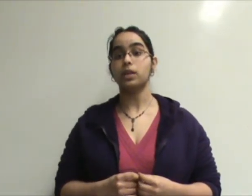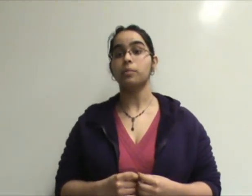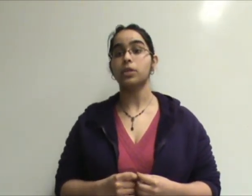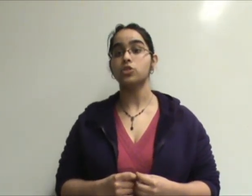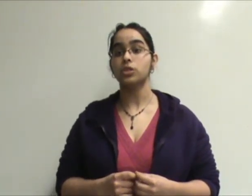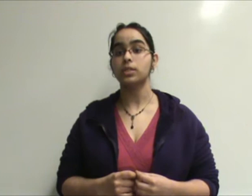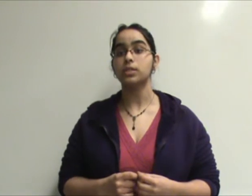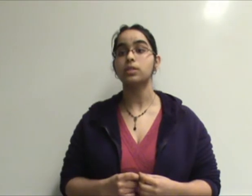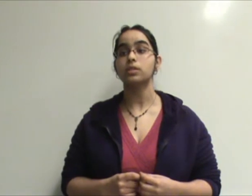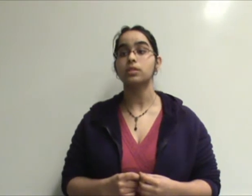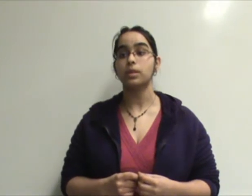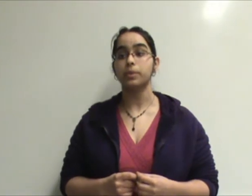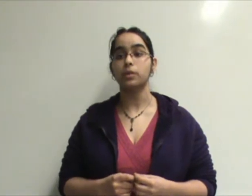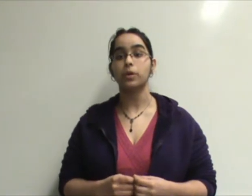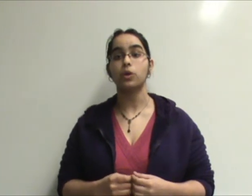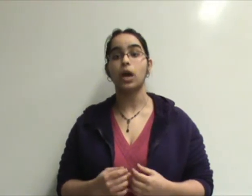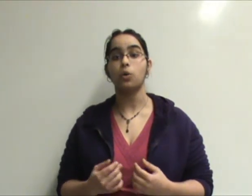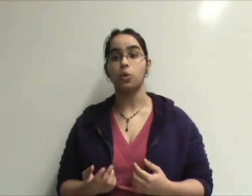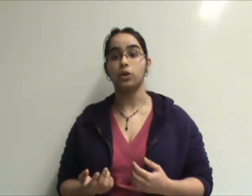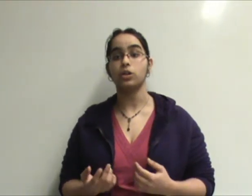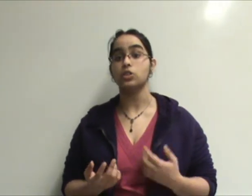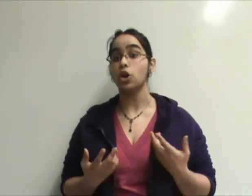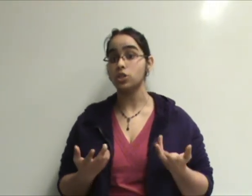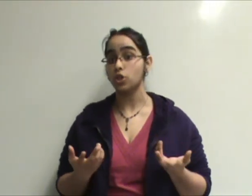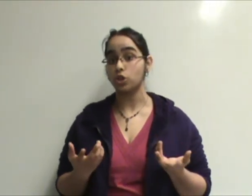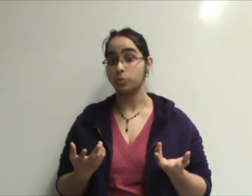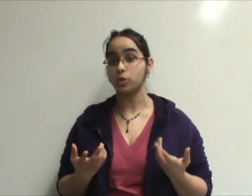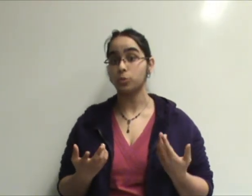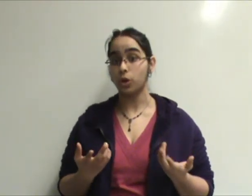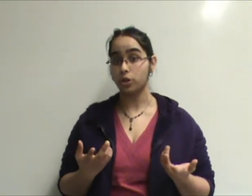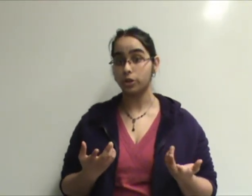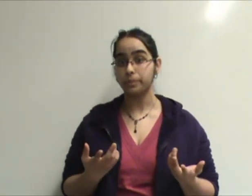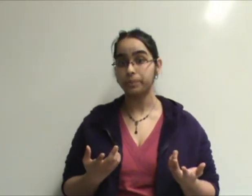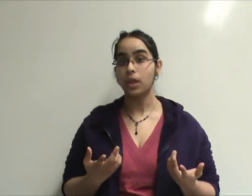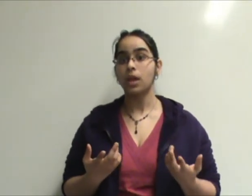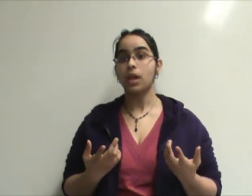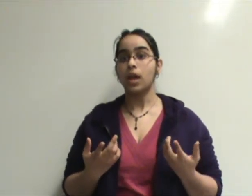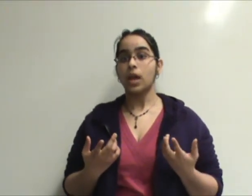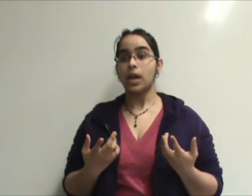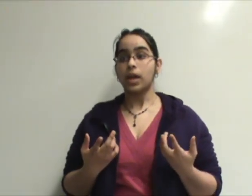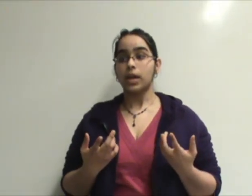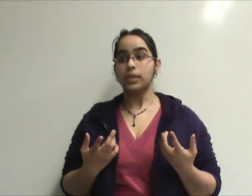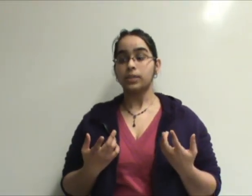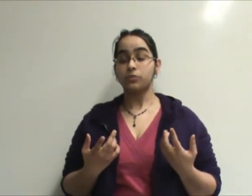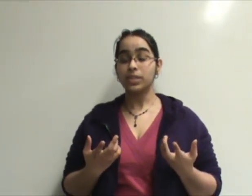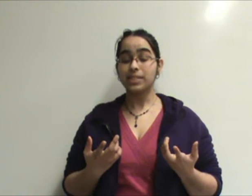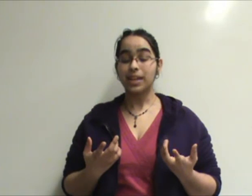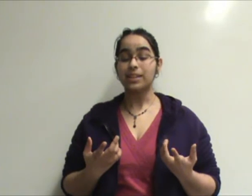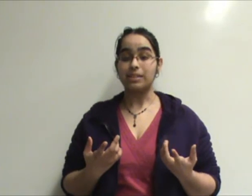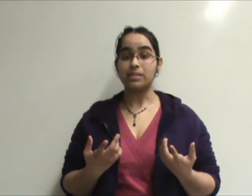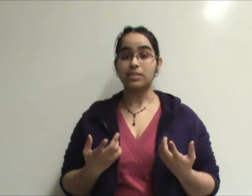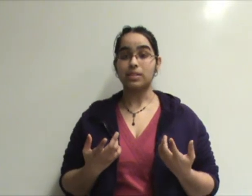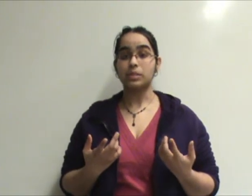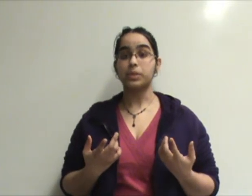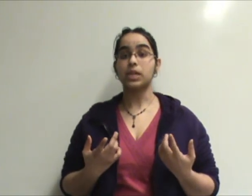I mentioned something about how oil is not soluble in water. The reason that is